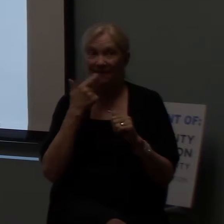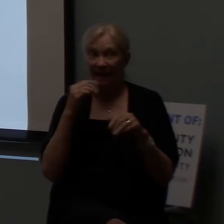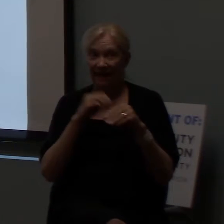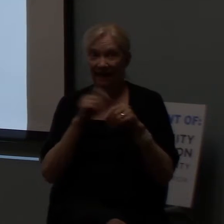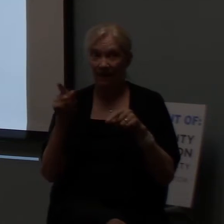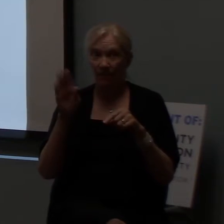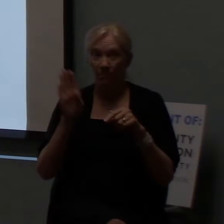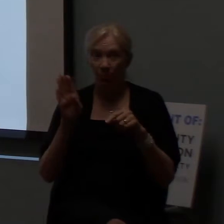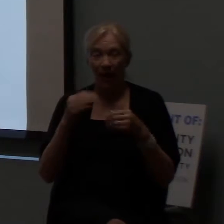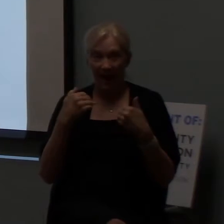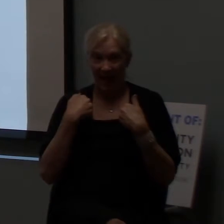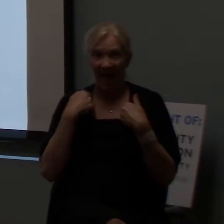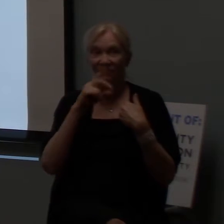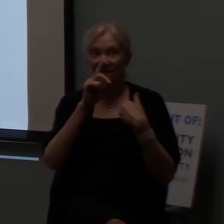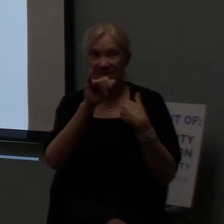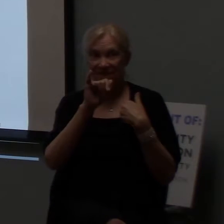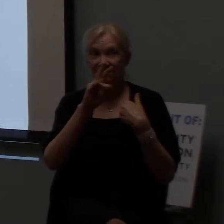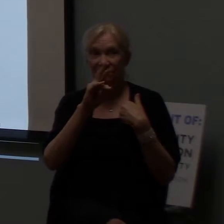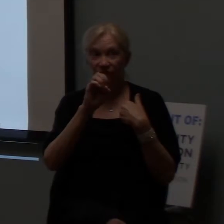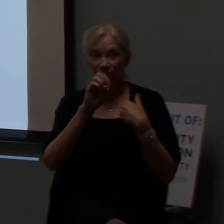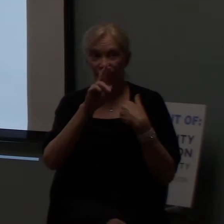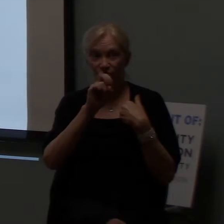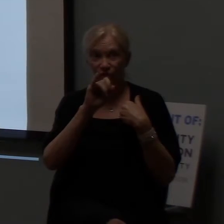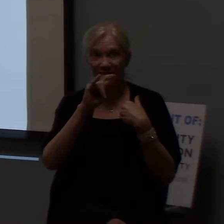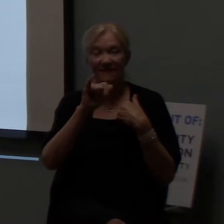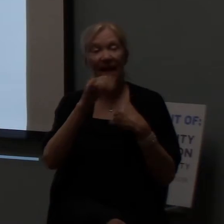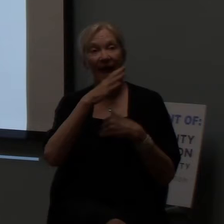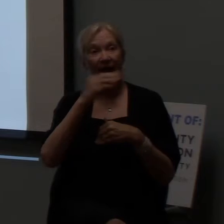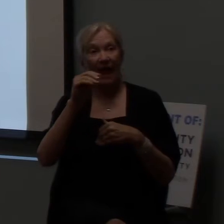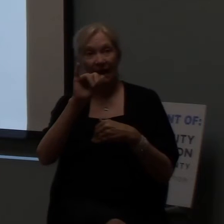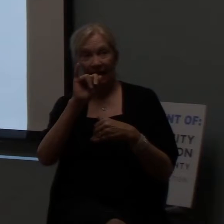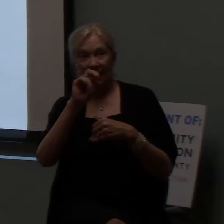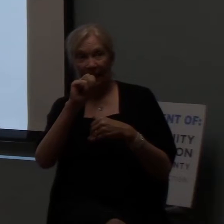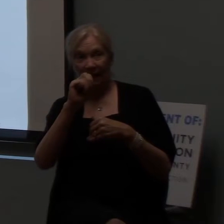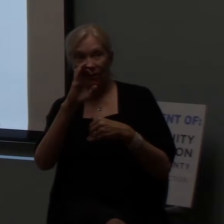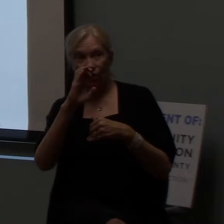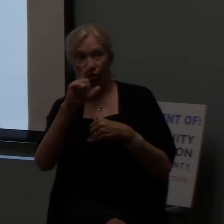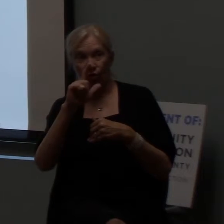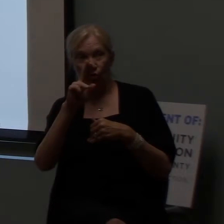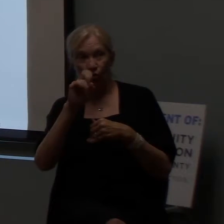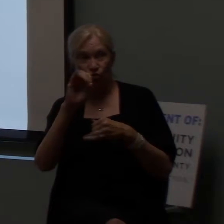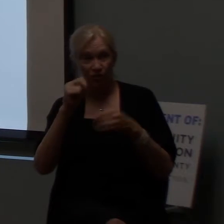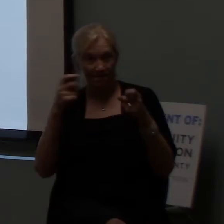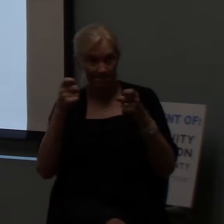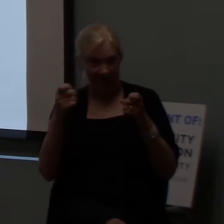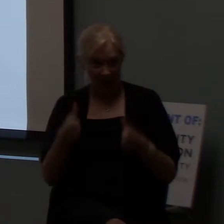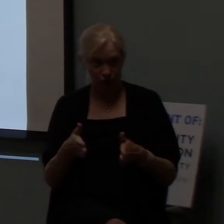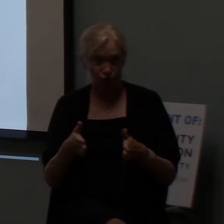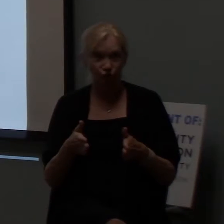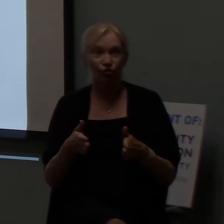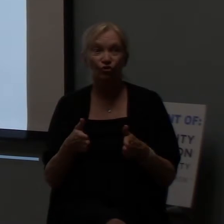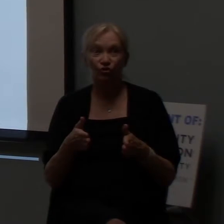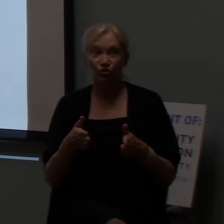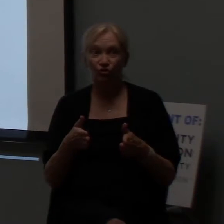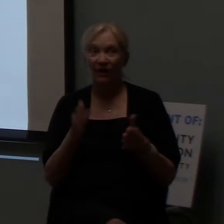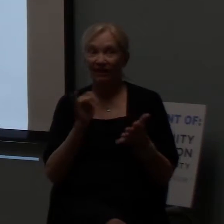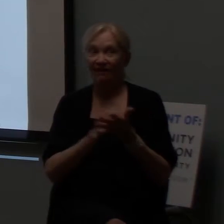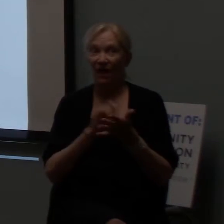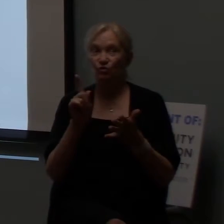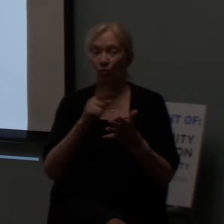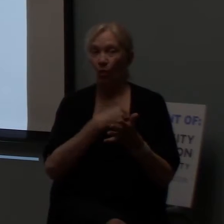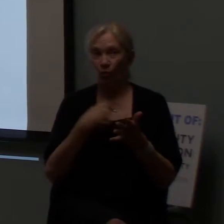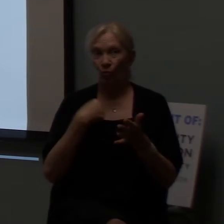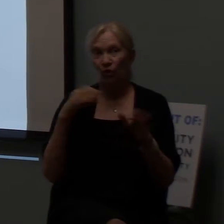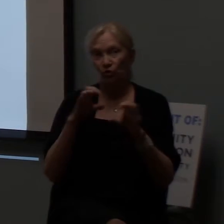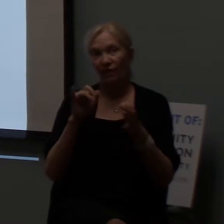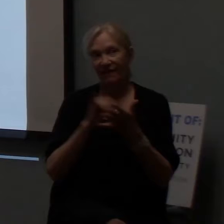County, we do have a diversity and inclusion manager who reports to the commissioners. It's in the commissioner's office, and that's where we do that kind of